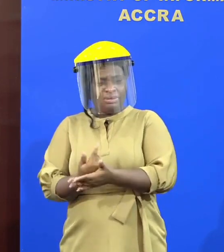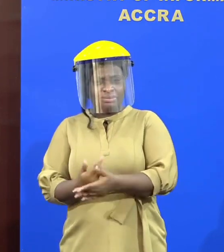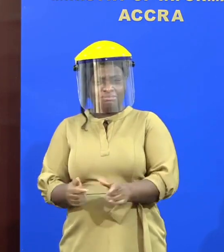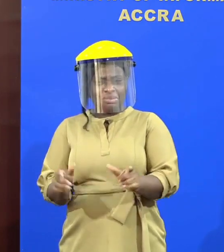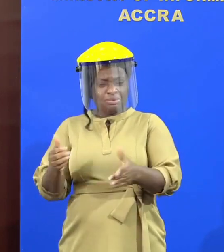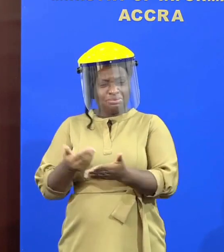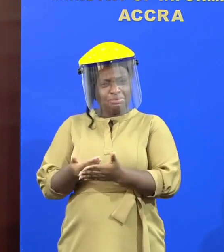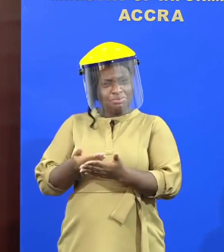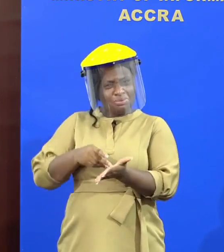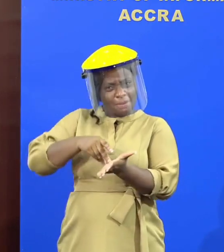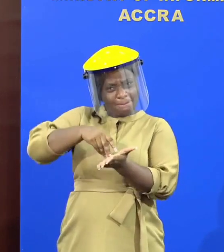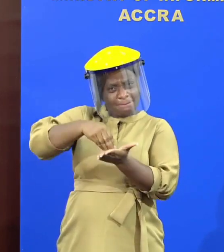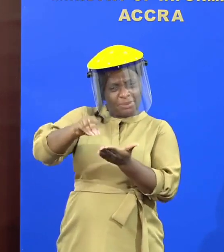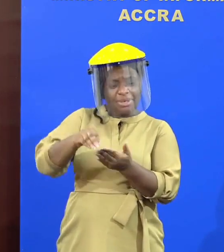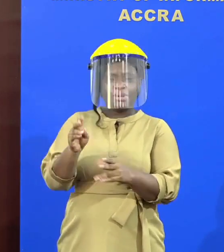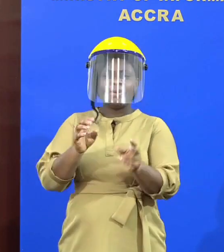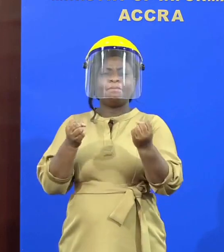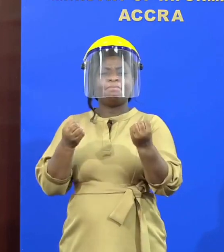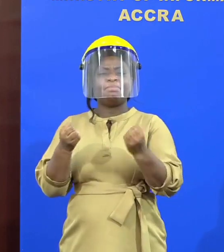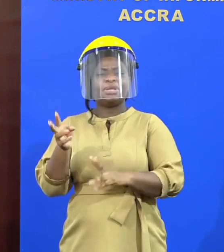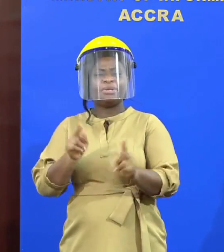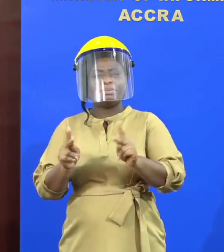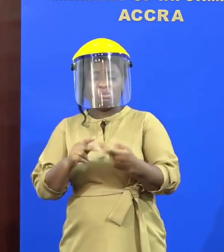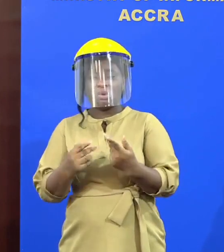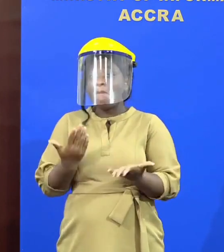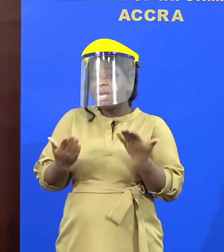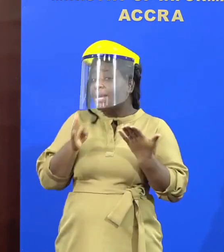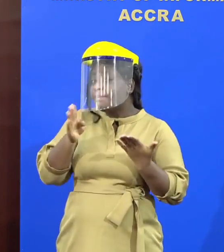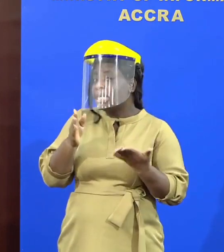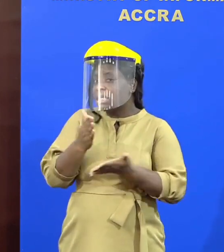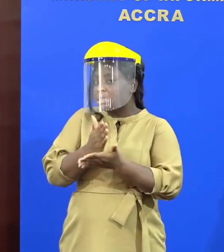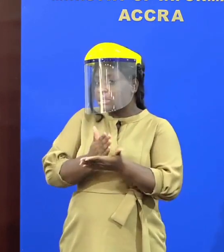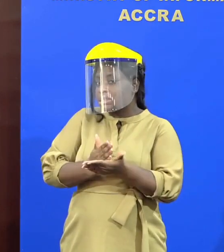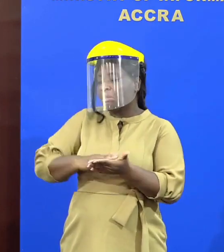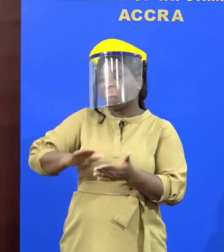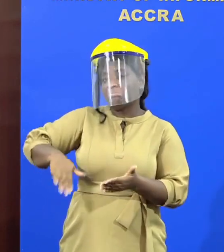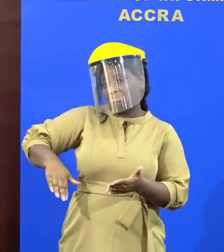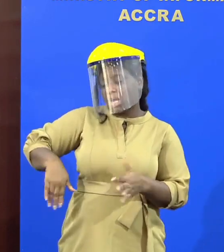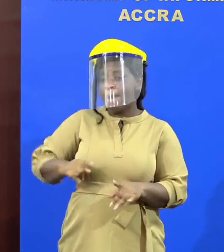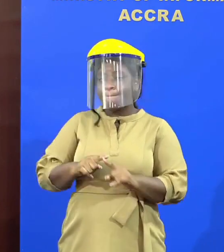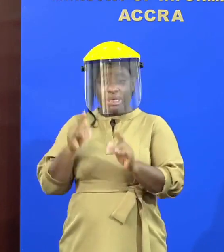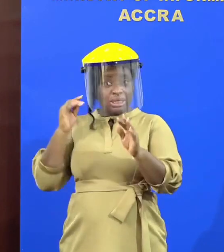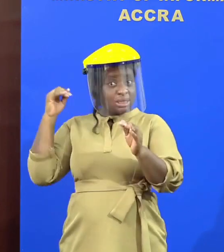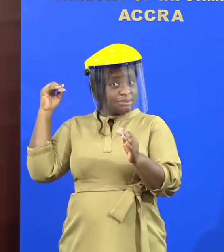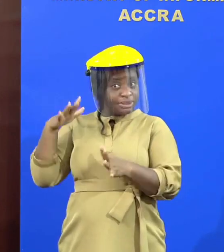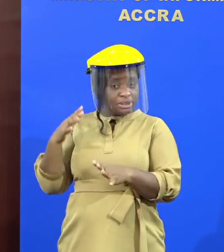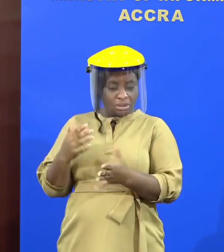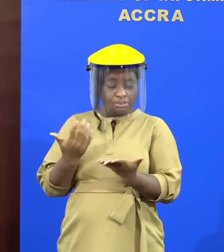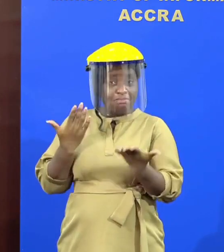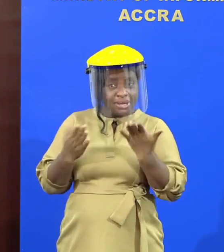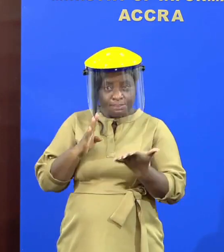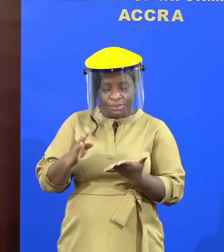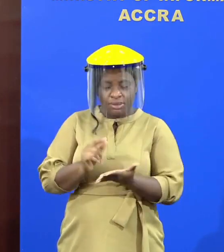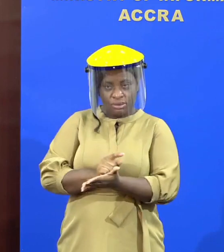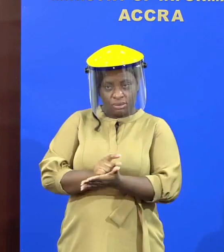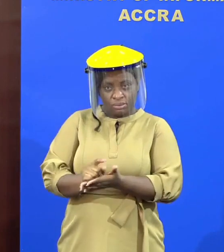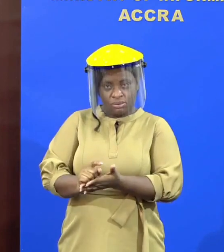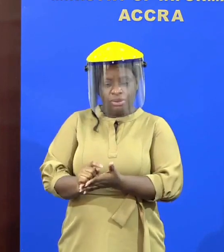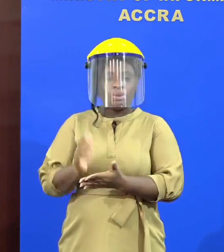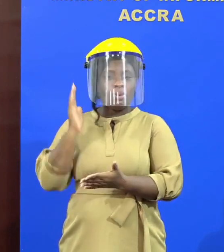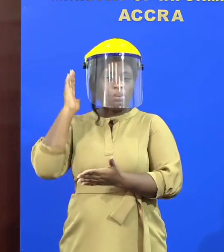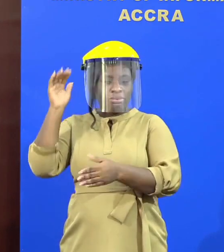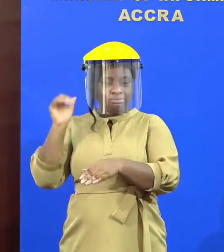buying companies. We admit there's been some delay, and the expectation is that this very week we'll draw now the